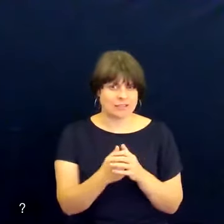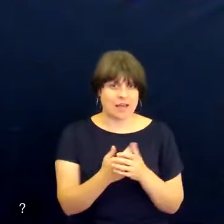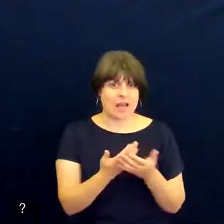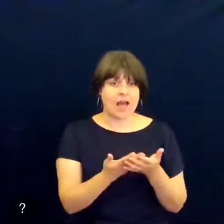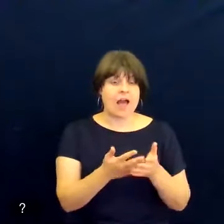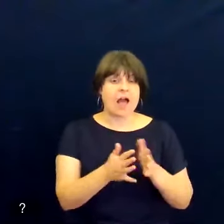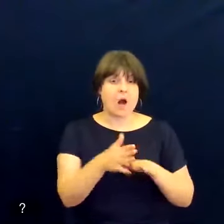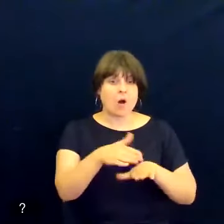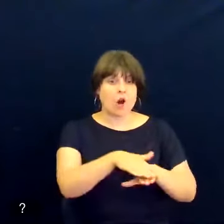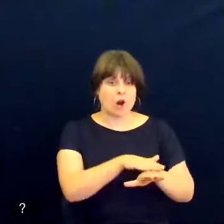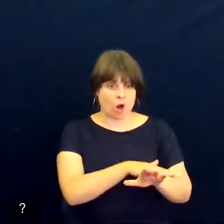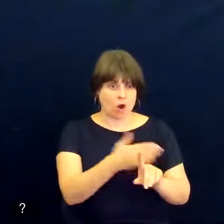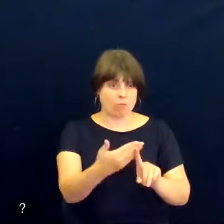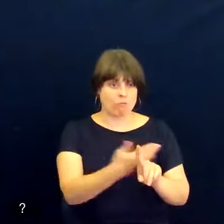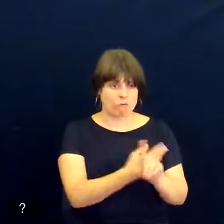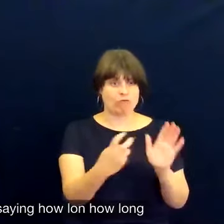to register?